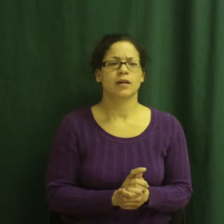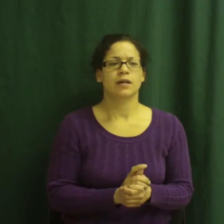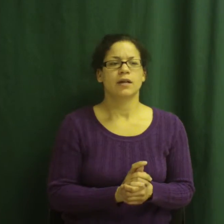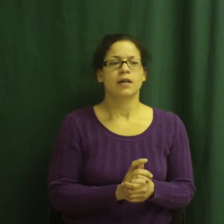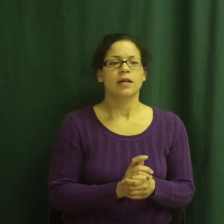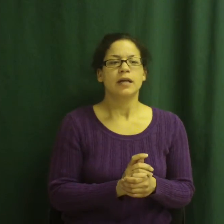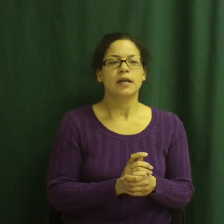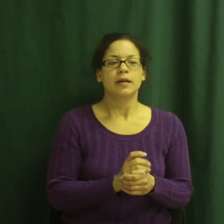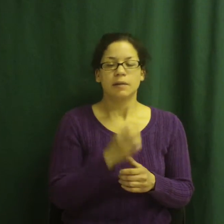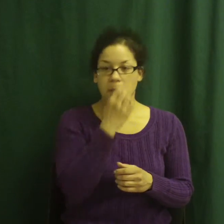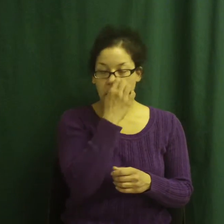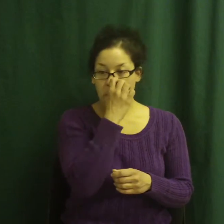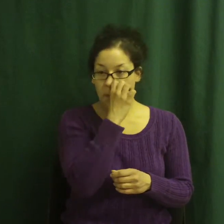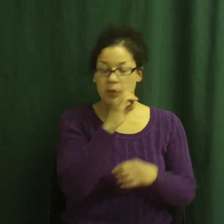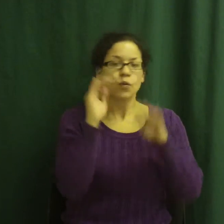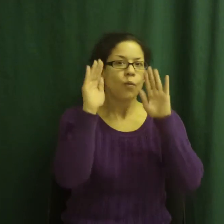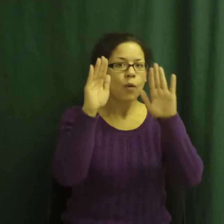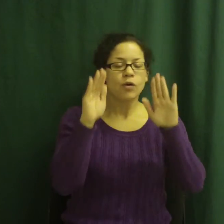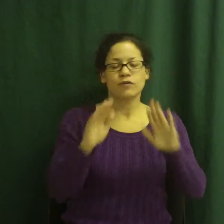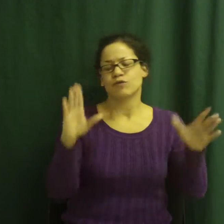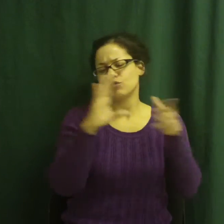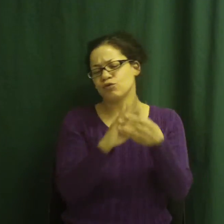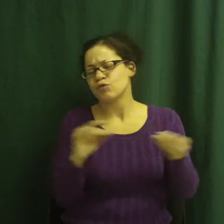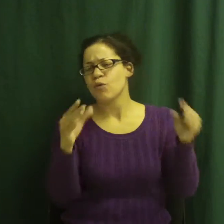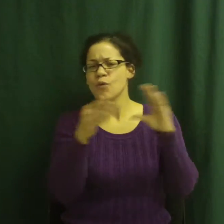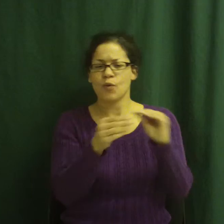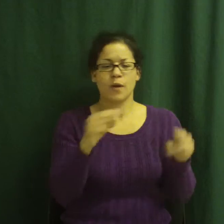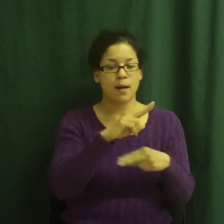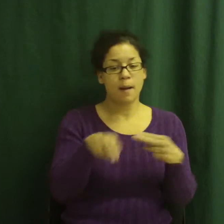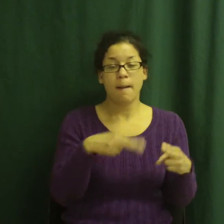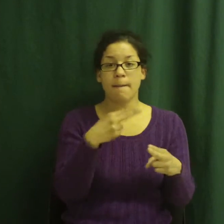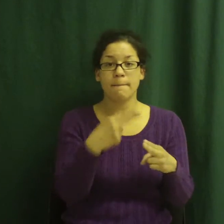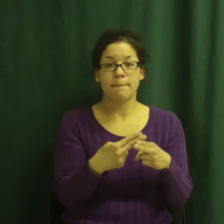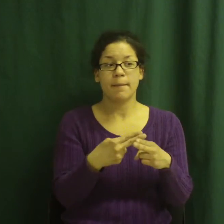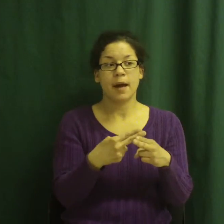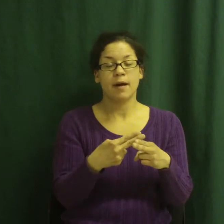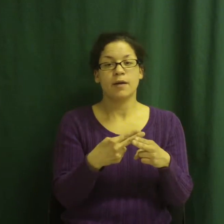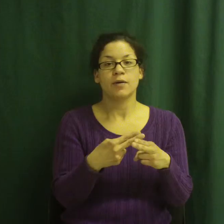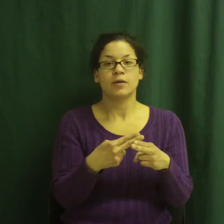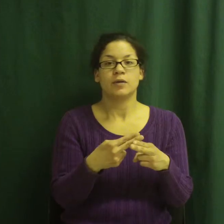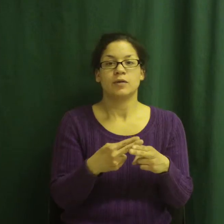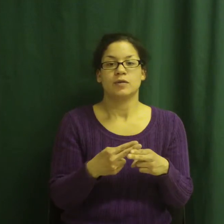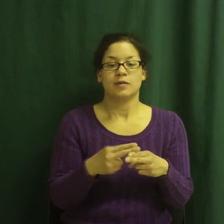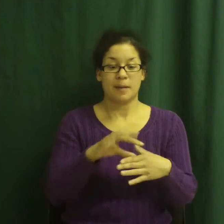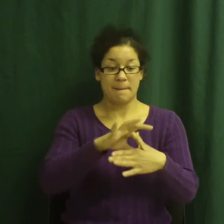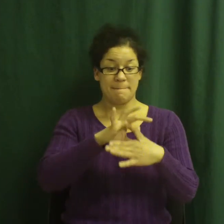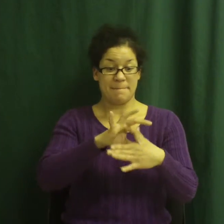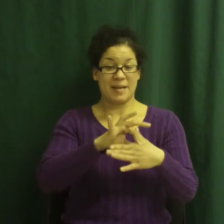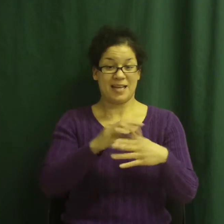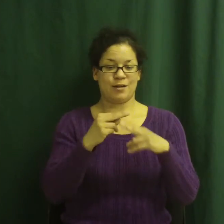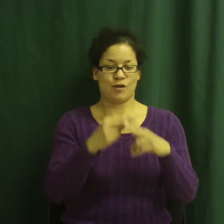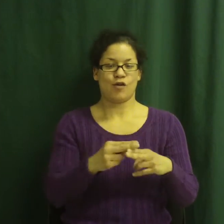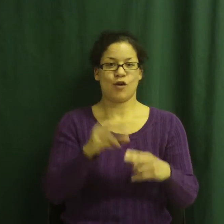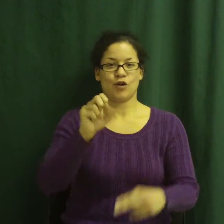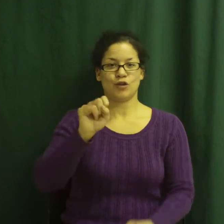name. King Henry VIII was served an unusually good piece of